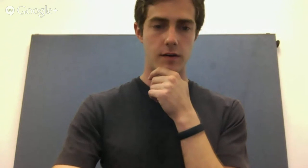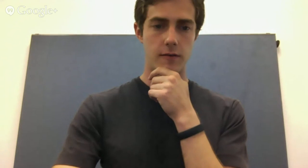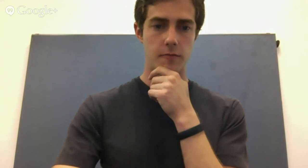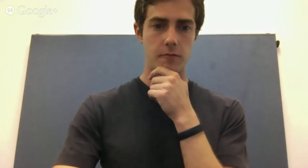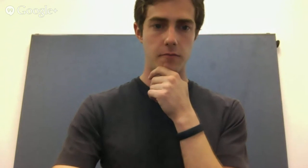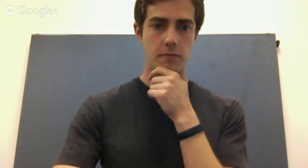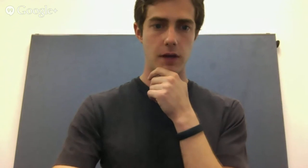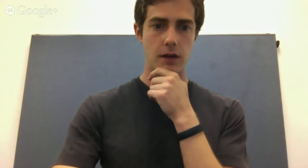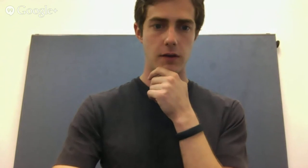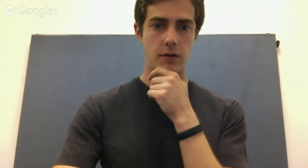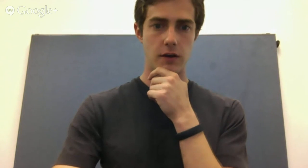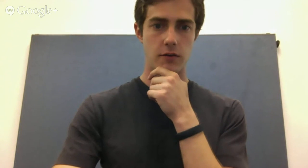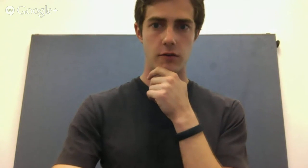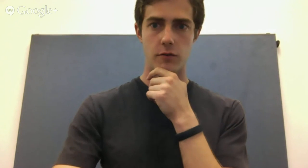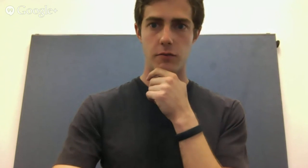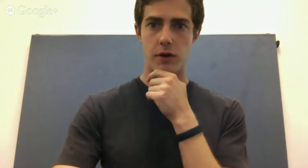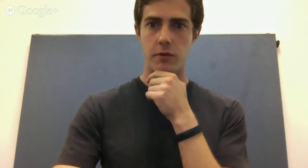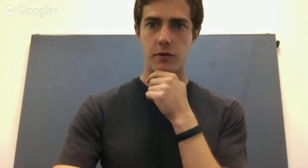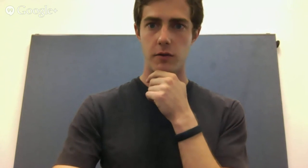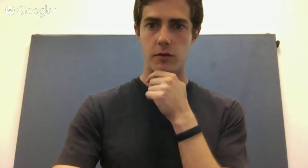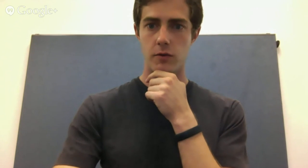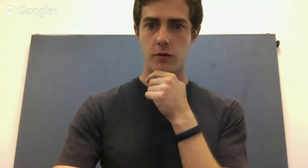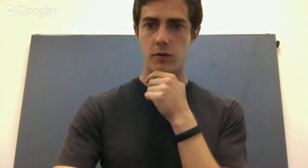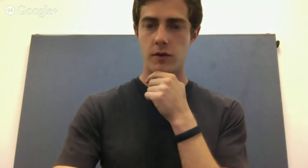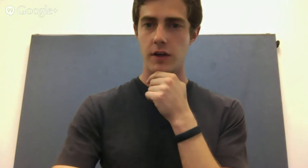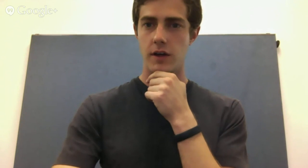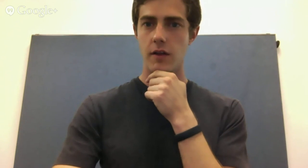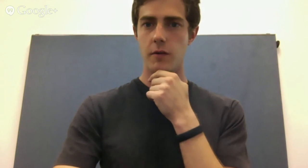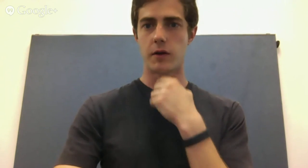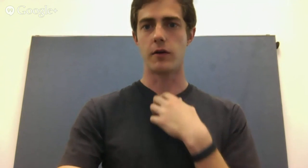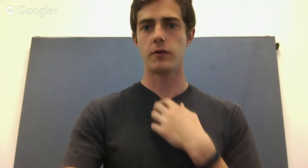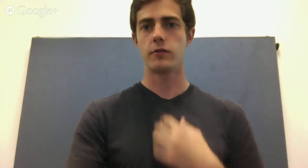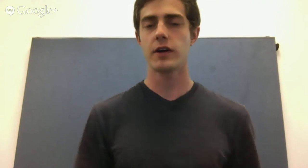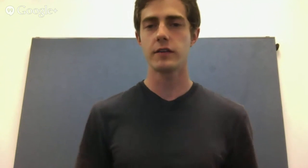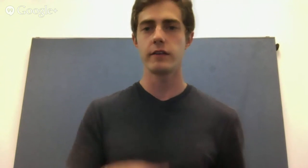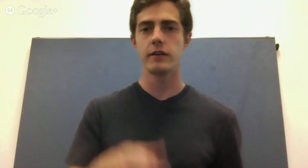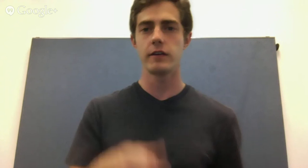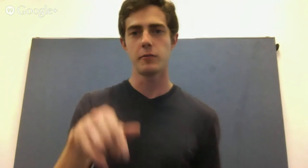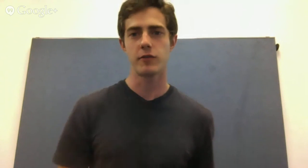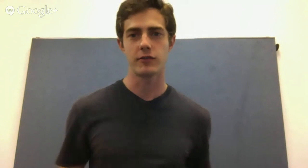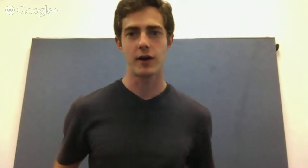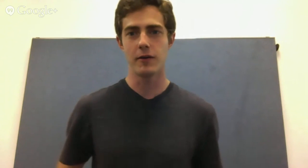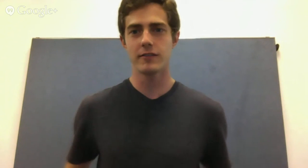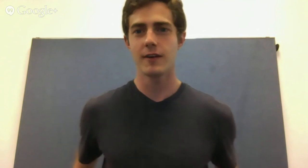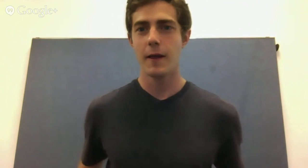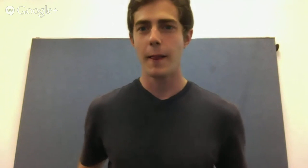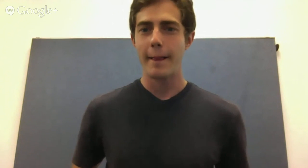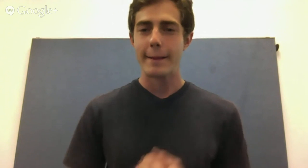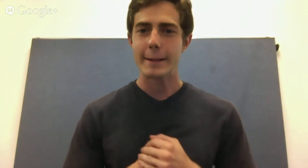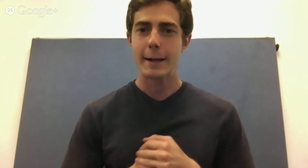am. Manage and insertion, public view. Oh, there we go. So I can see some of y'all's comments.